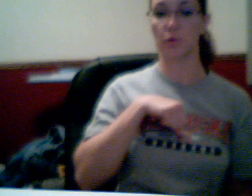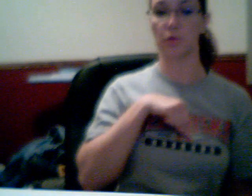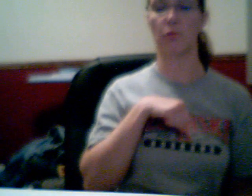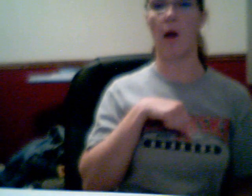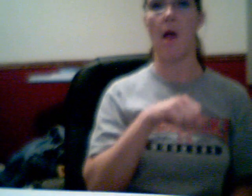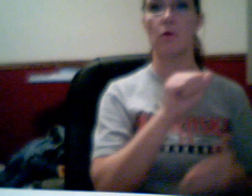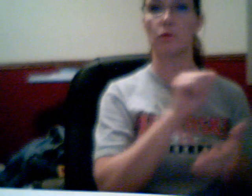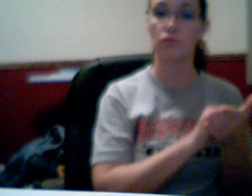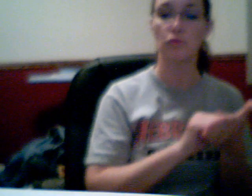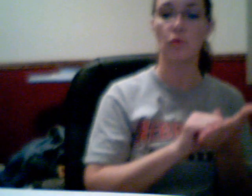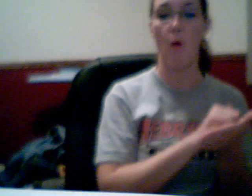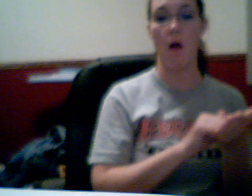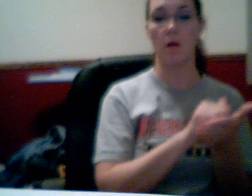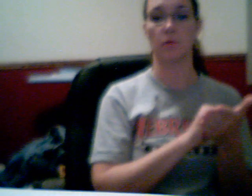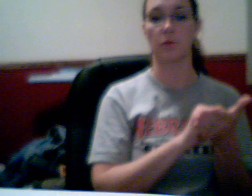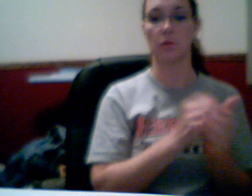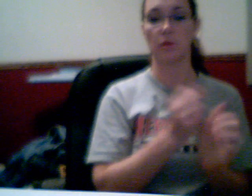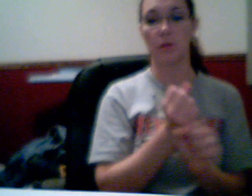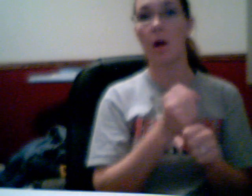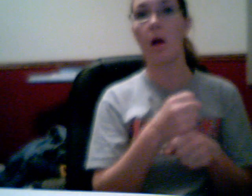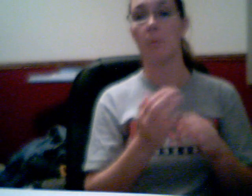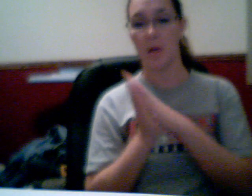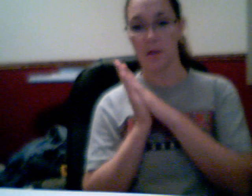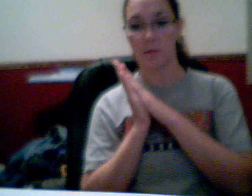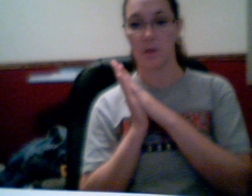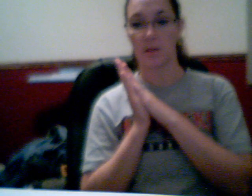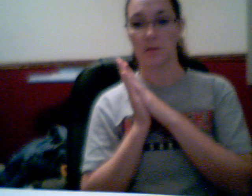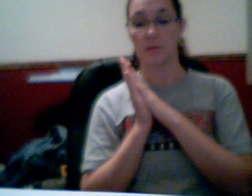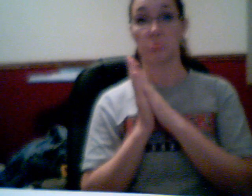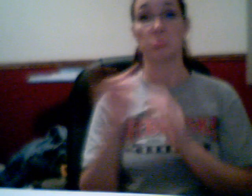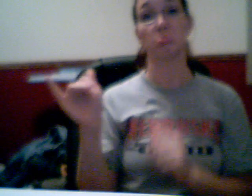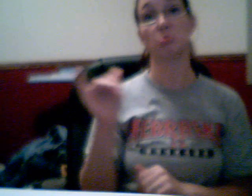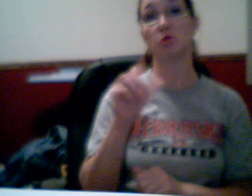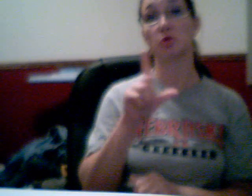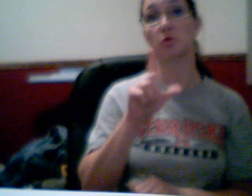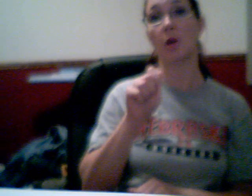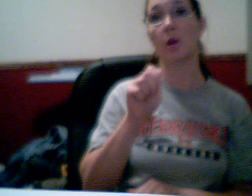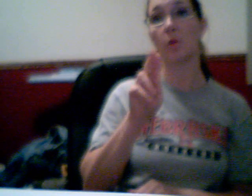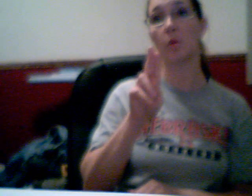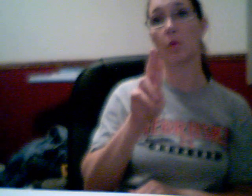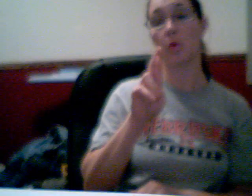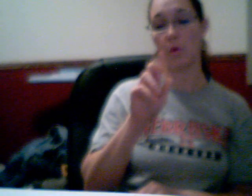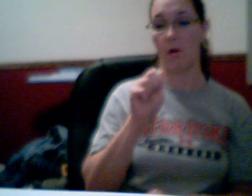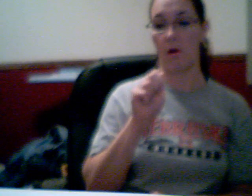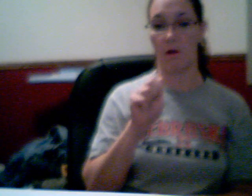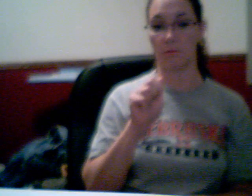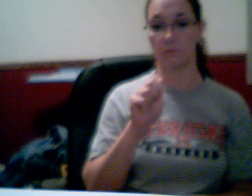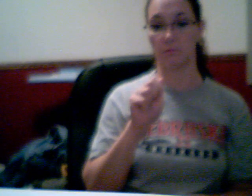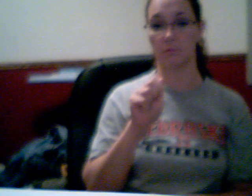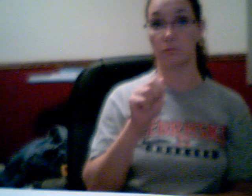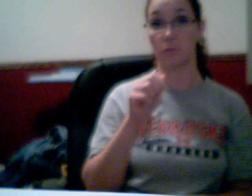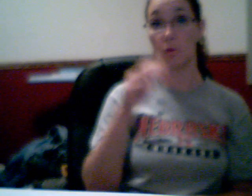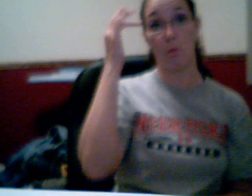edge, and Laura trampled it down. Up and down and back and forth she trampled the loose hay with all the might